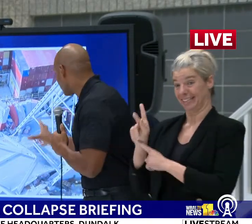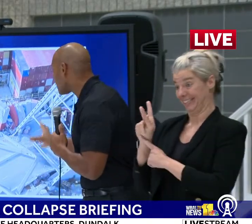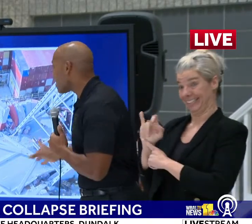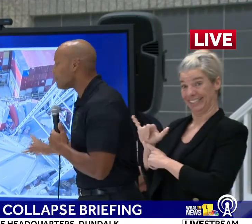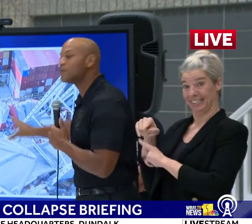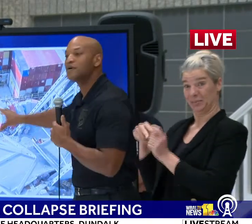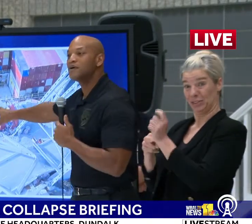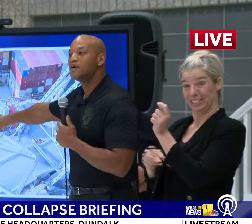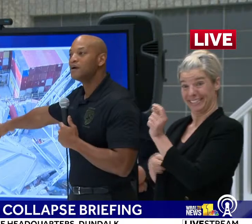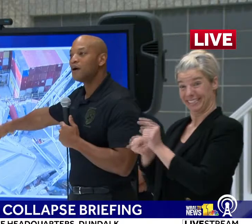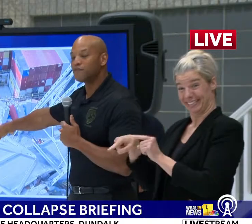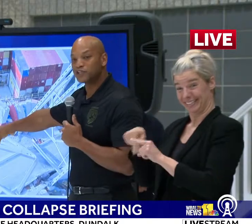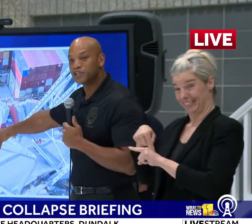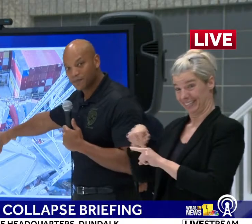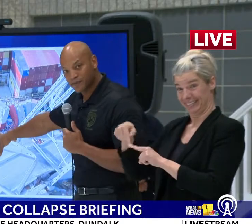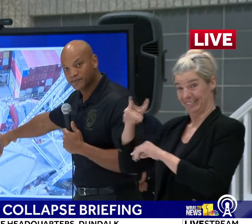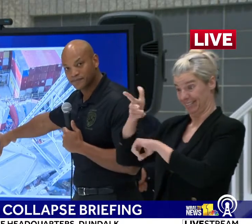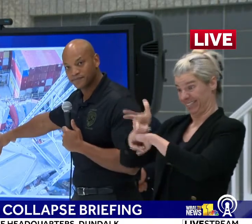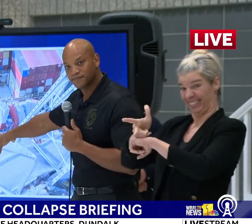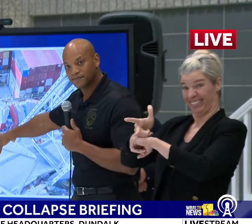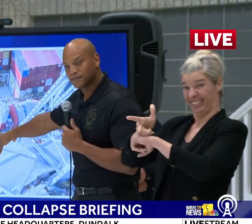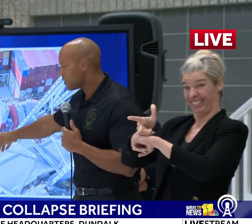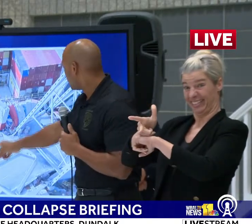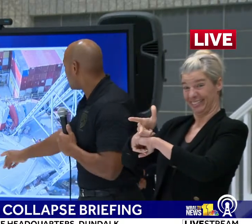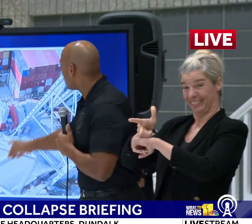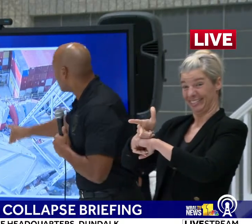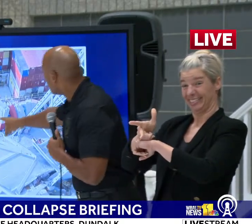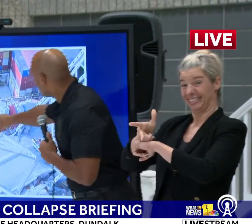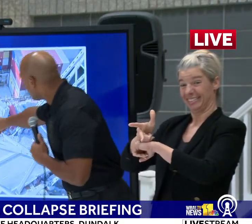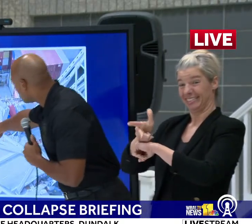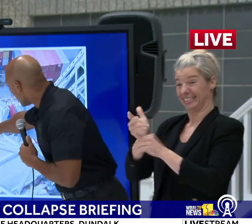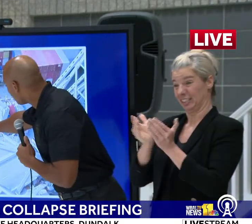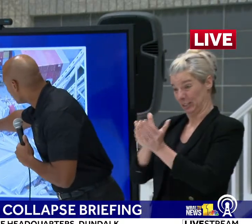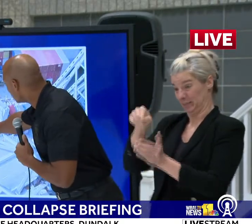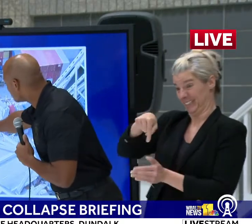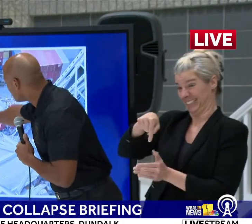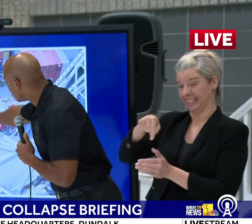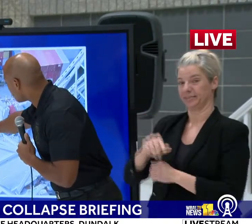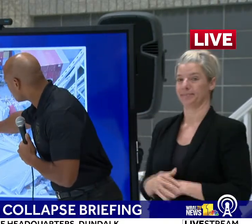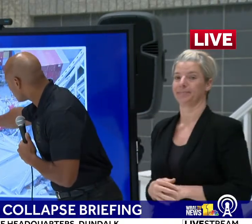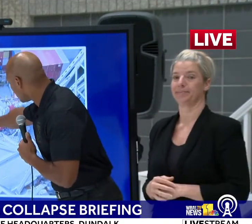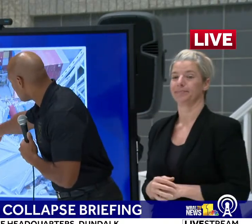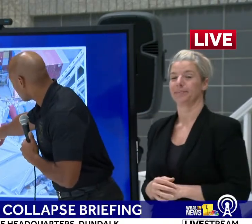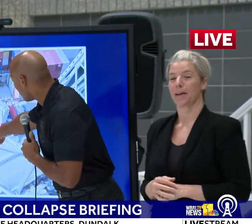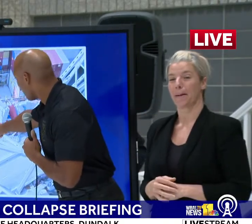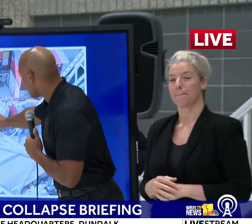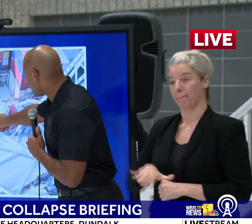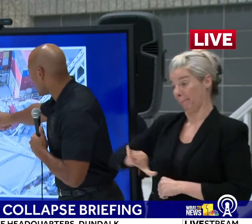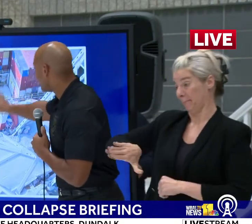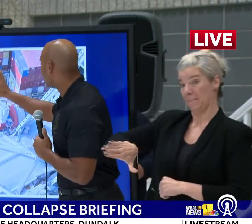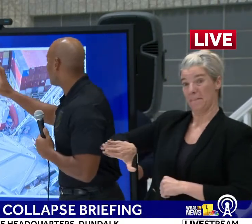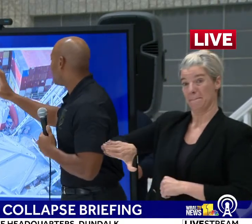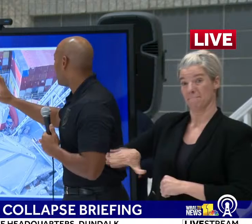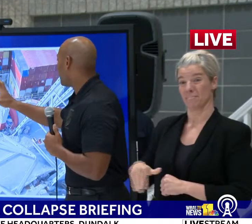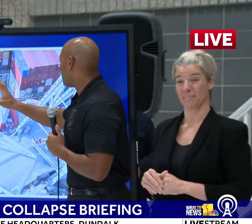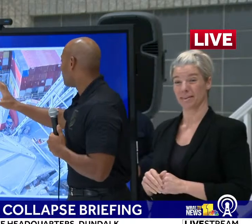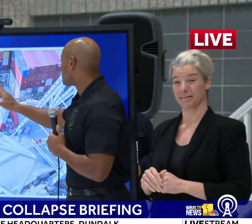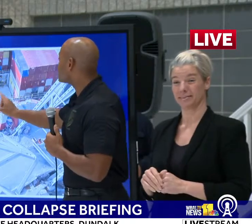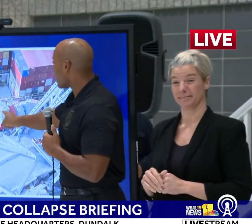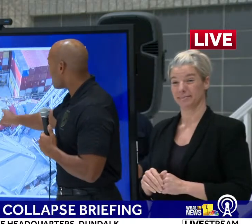that's now sitting on top of the ship. What you have here, you see the vessels that I spoke about, and